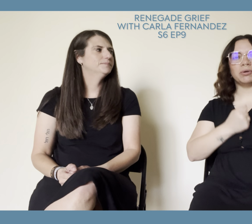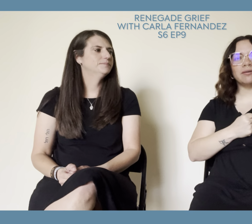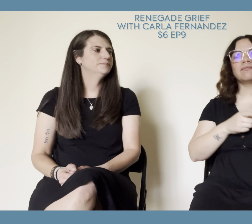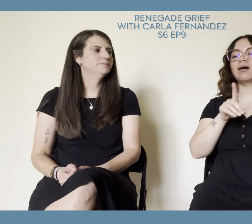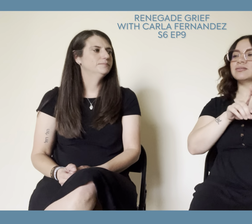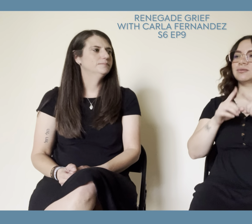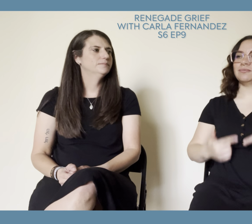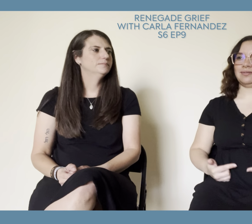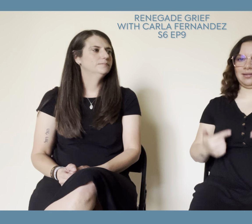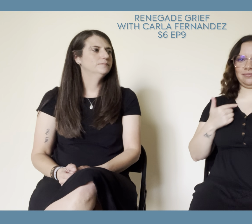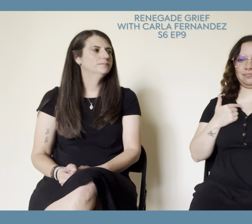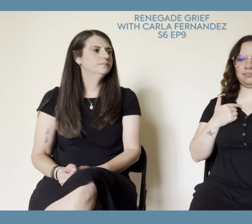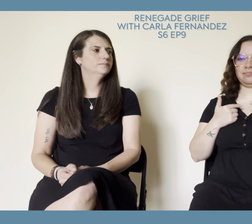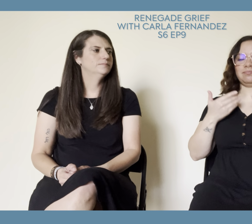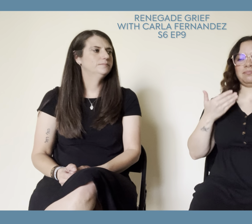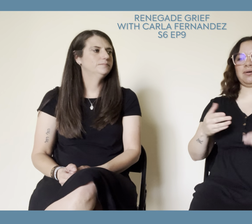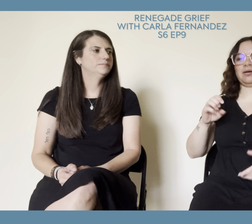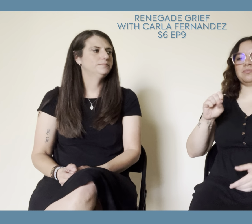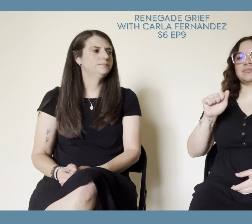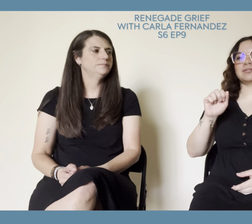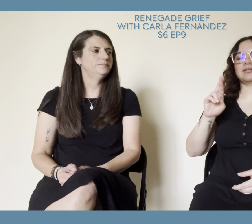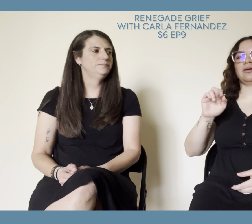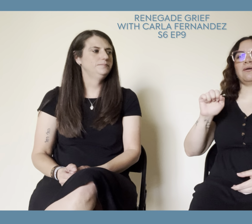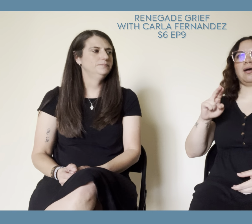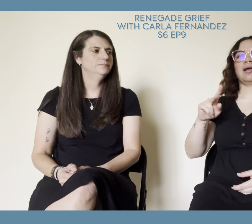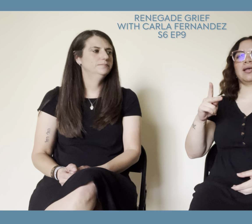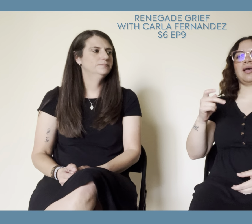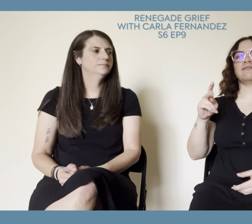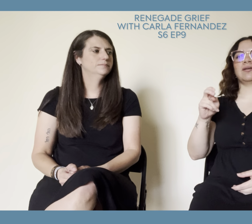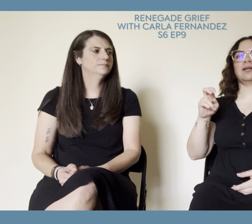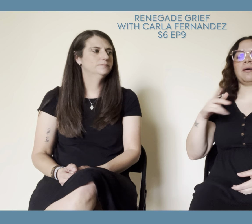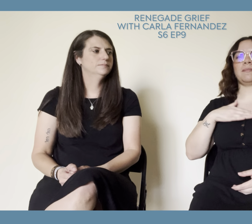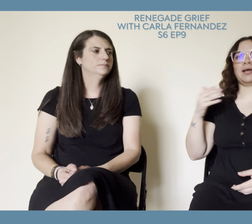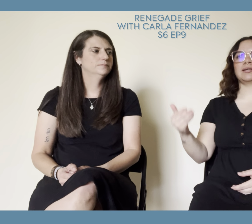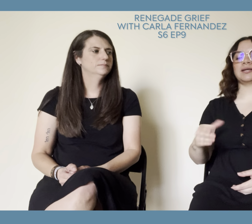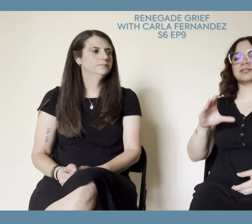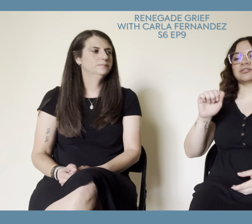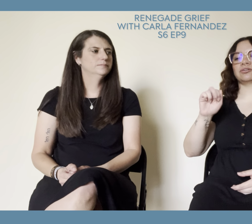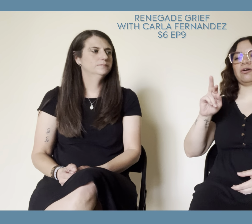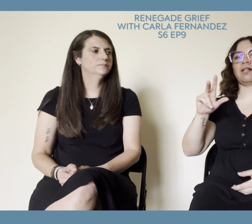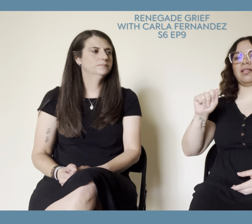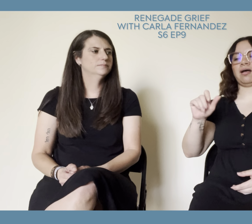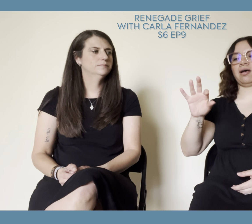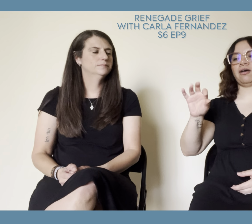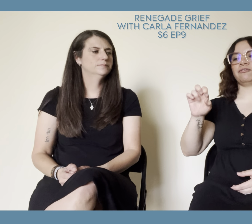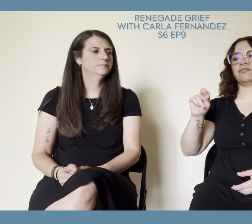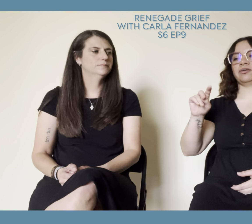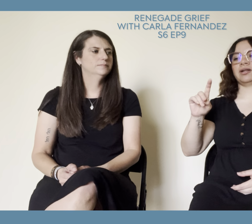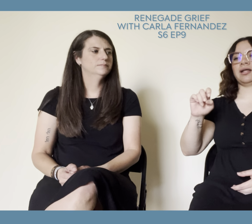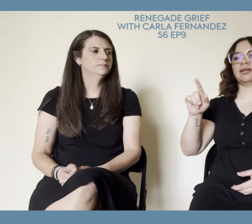life. I'm Sarah Kavanaugh, and my guest today is Carla Fernandez, author of the book Renegade